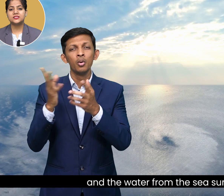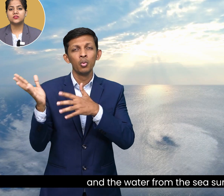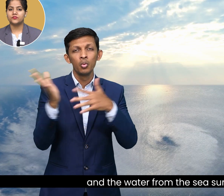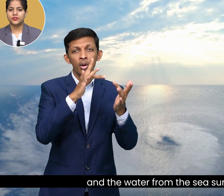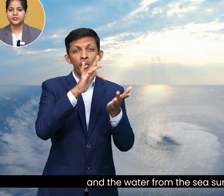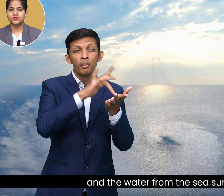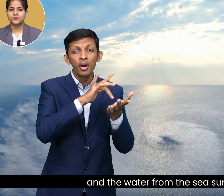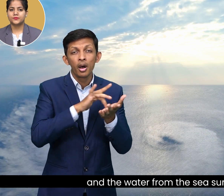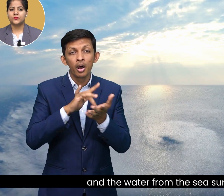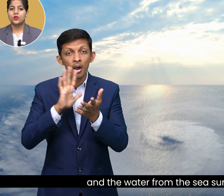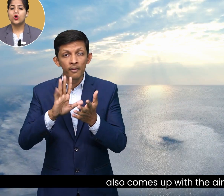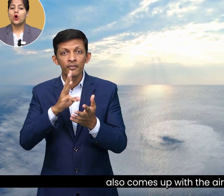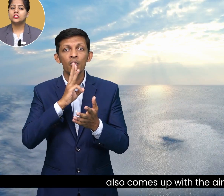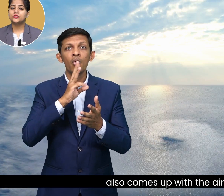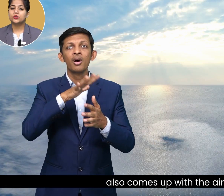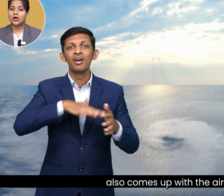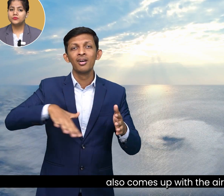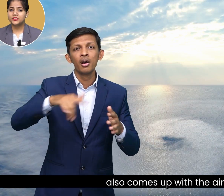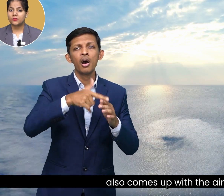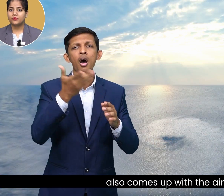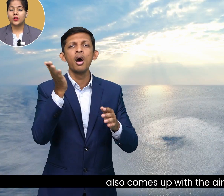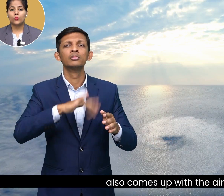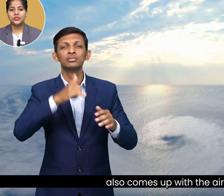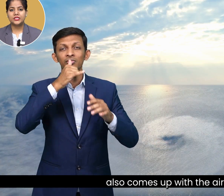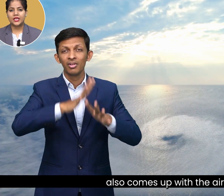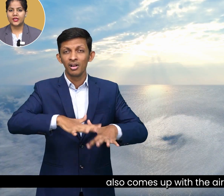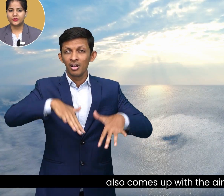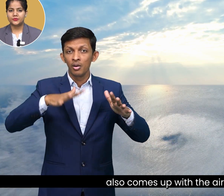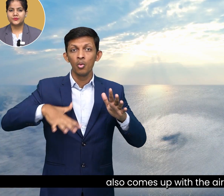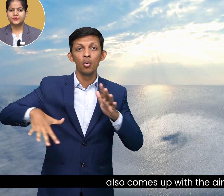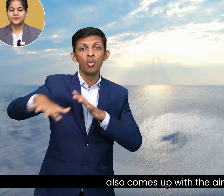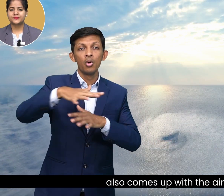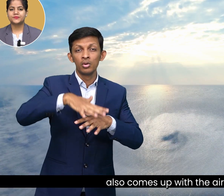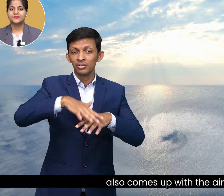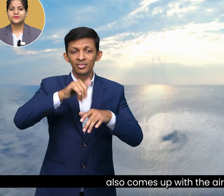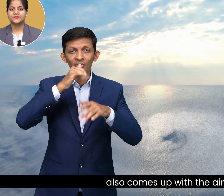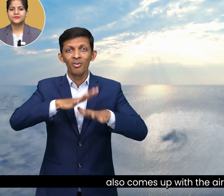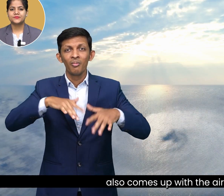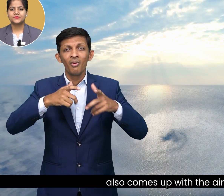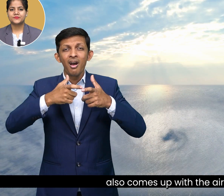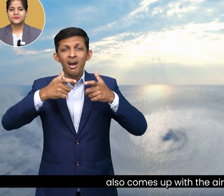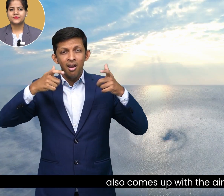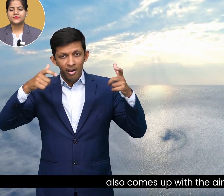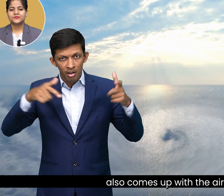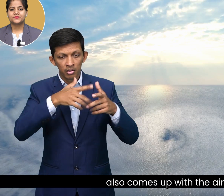the sea surface also comes up with the air.